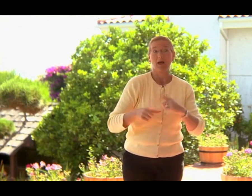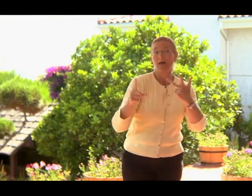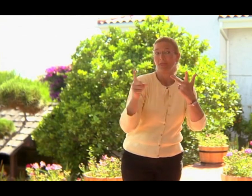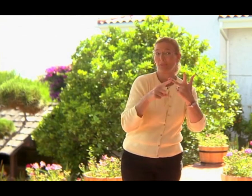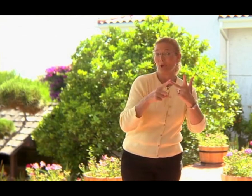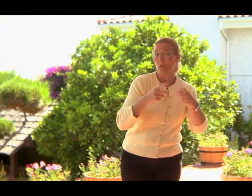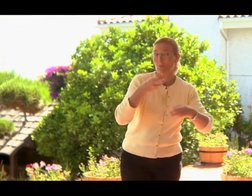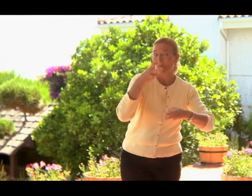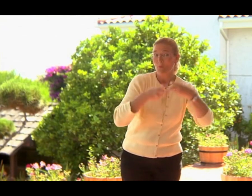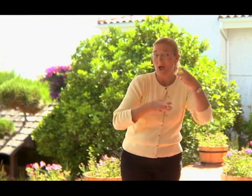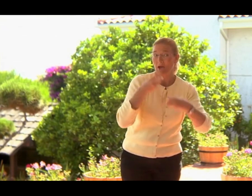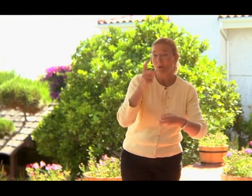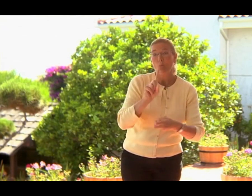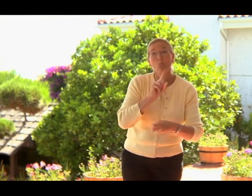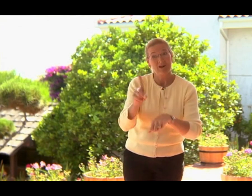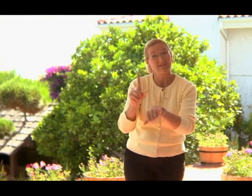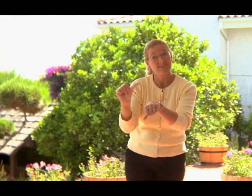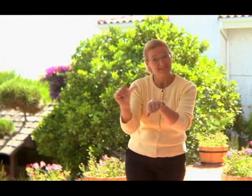The third problem is really dangerous.